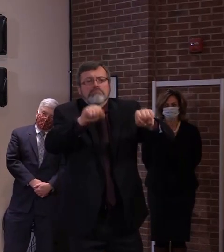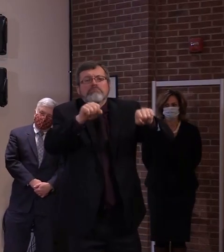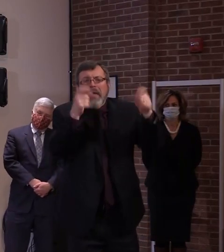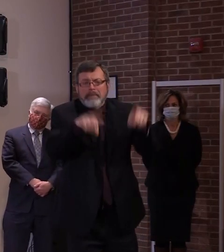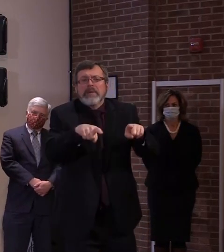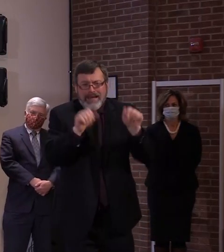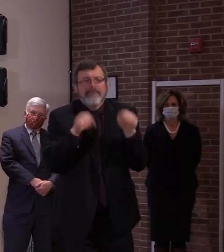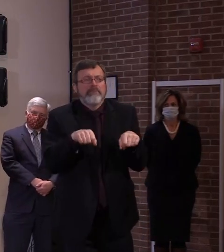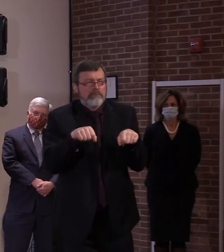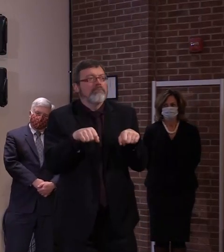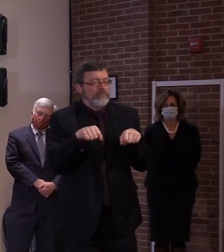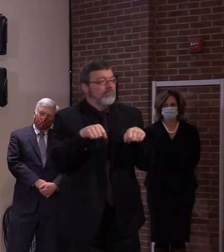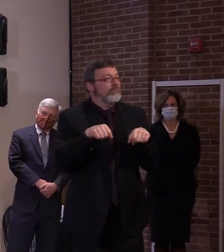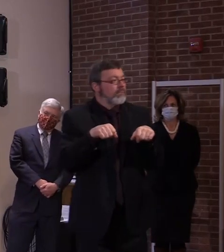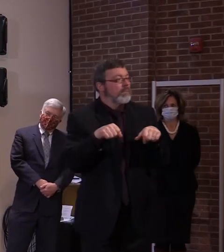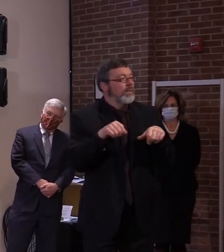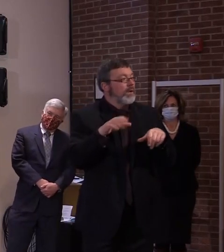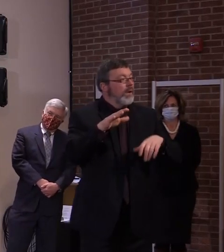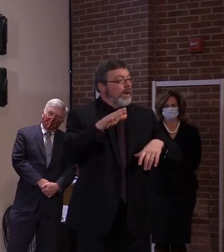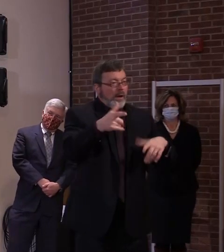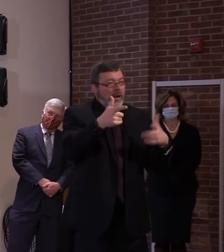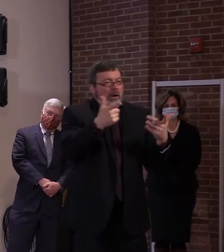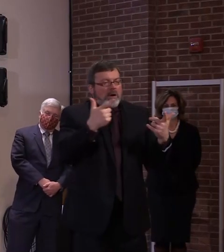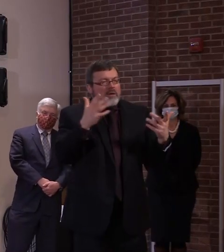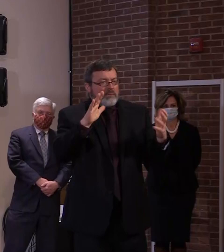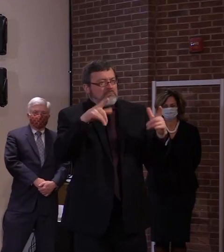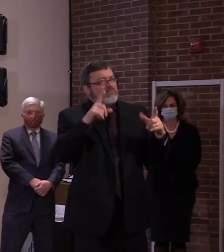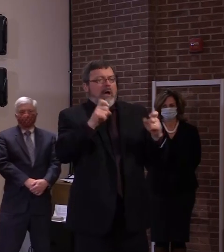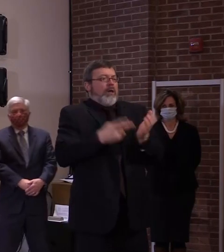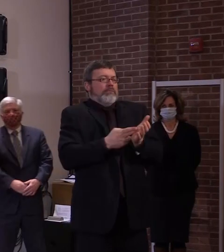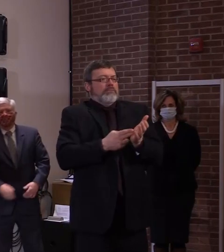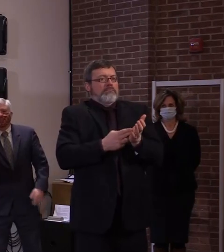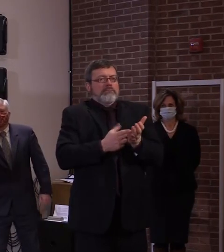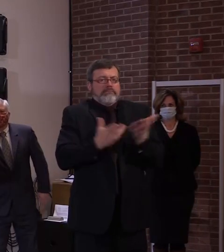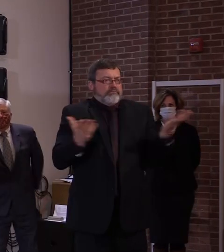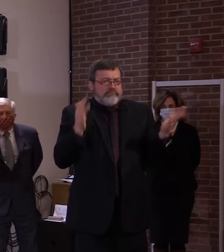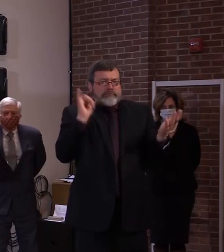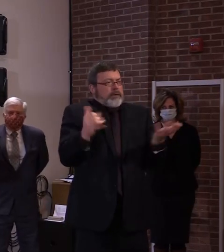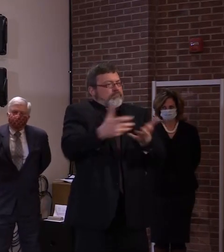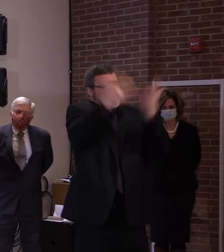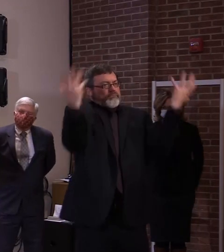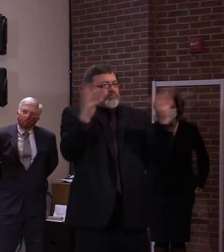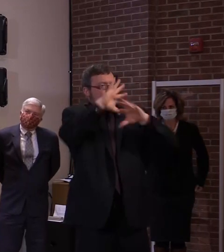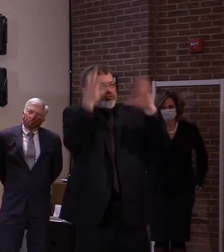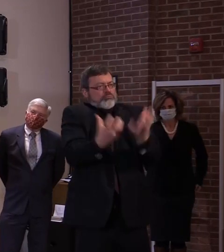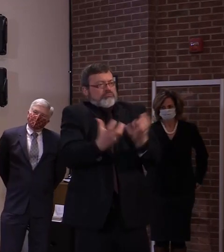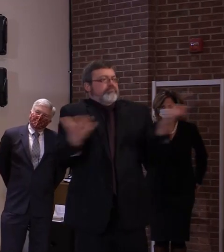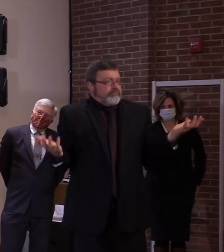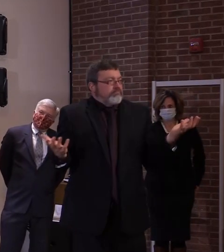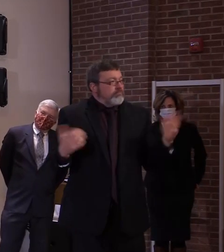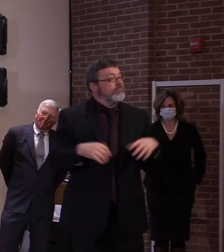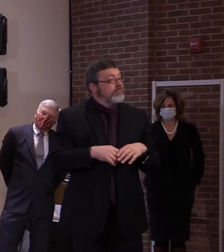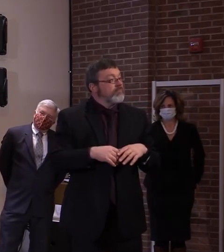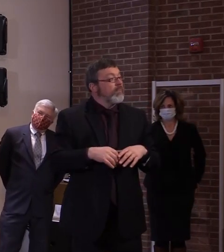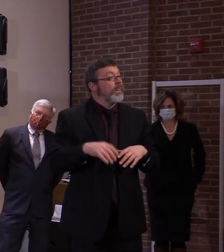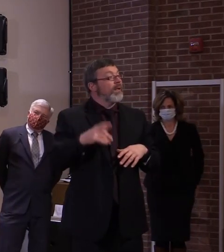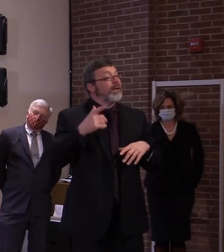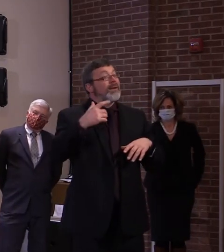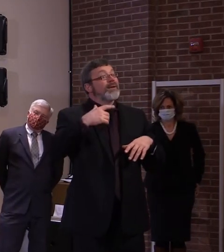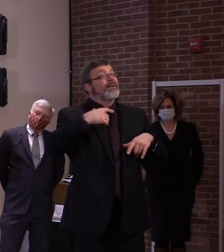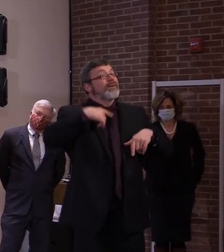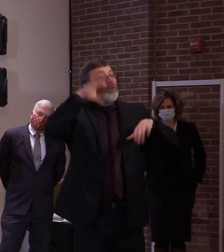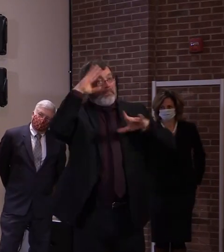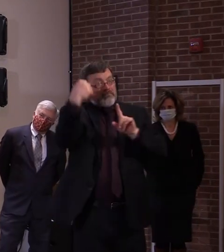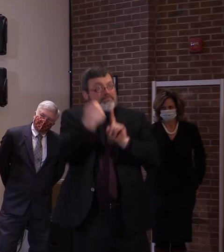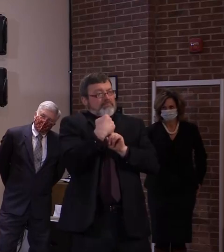that. Most of them should have very mild illness. Right now, there is no new policy